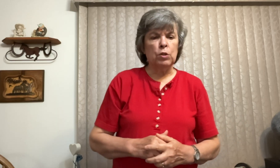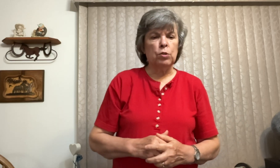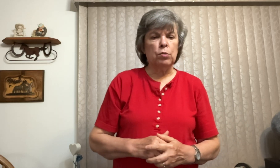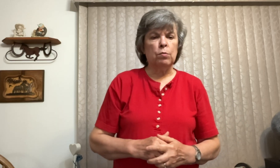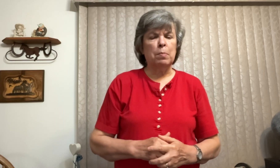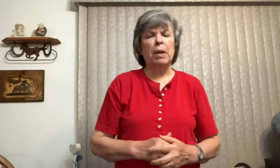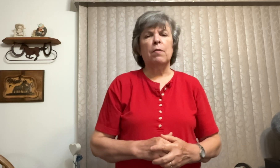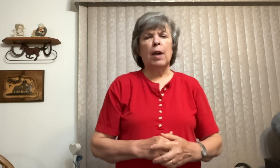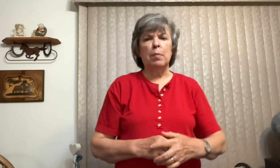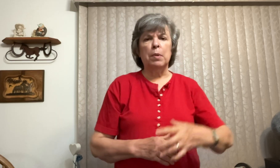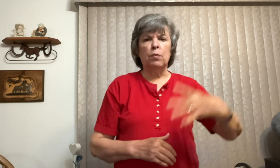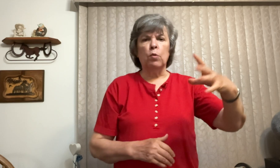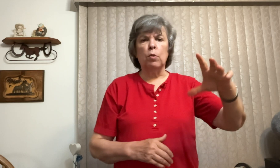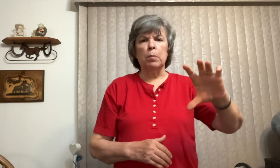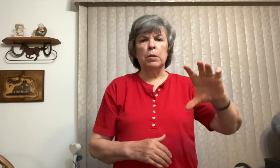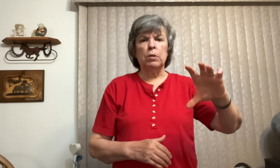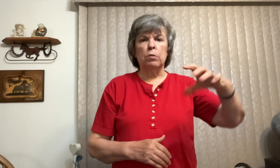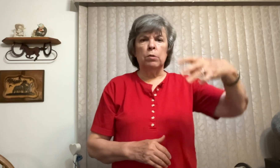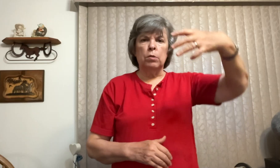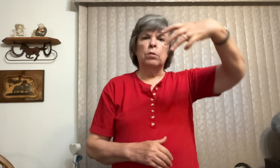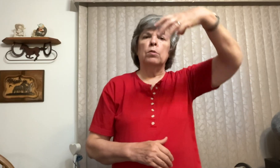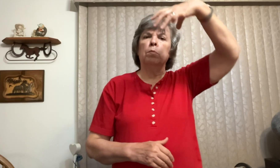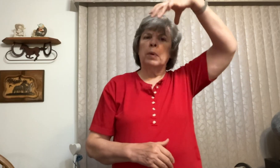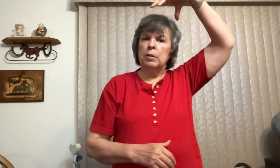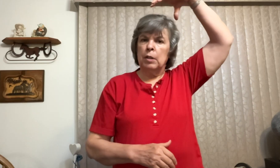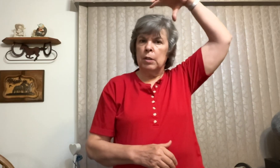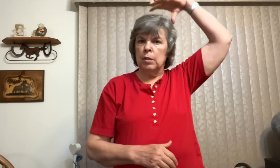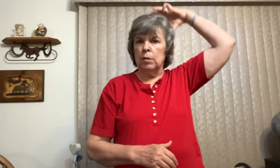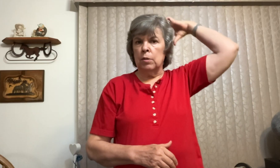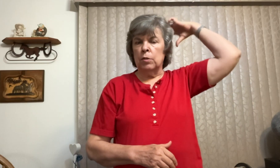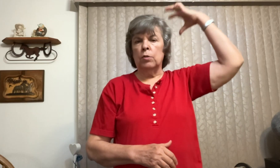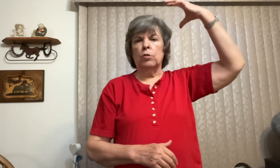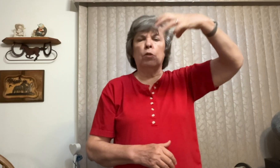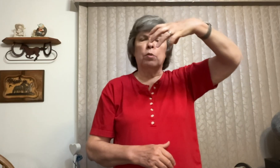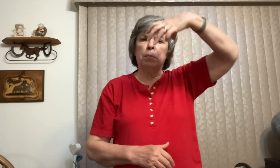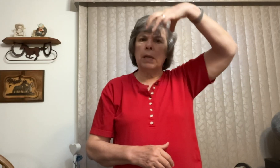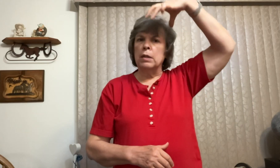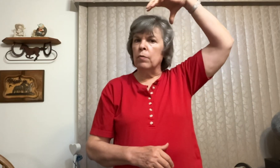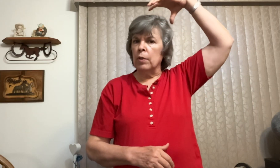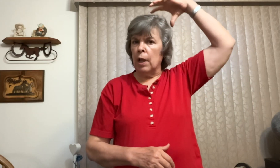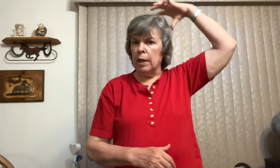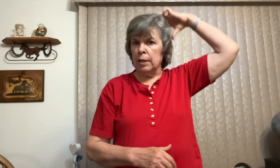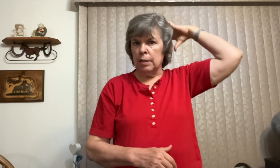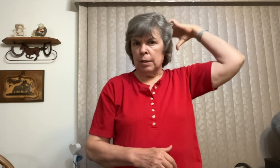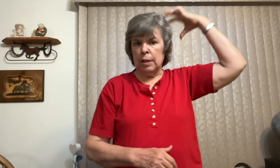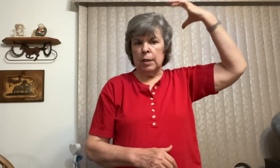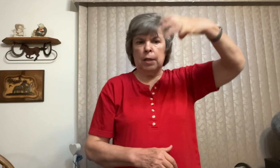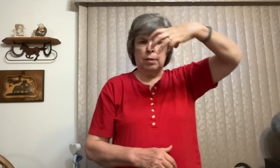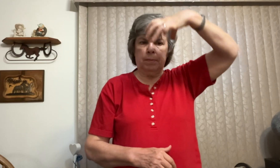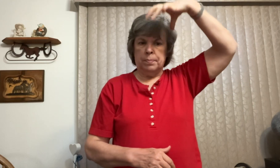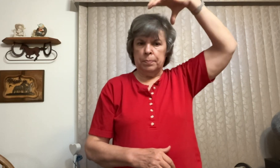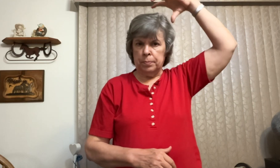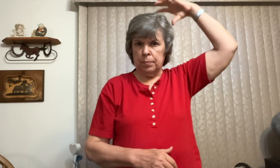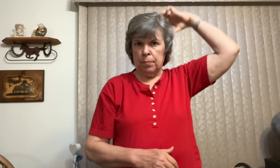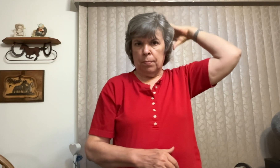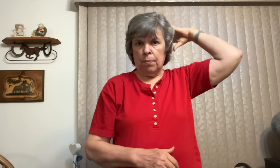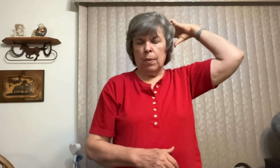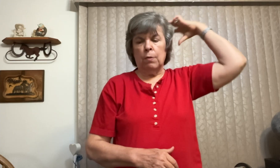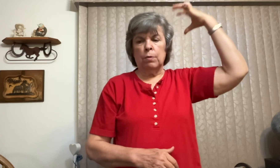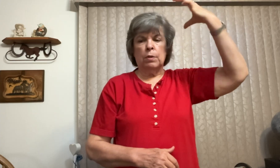which we may have had before, but you basically show the mane of the lion like that, because